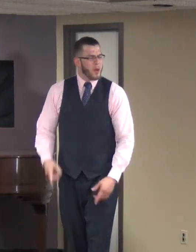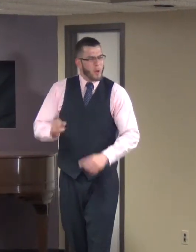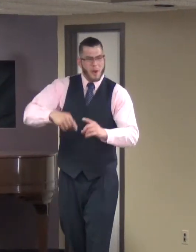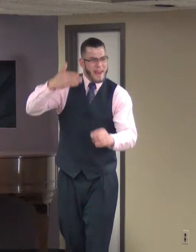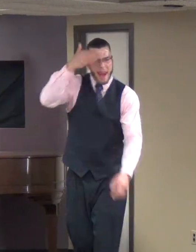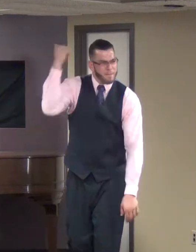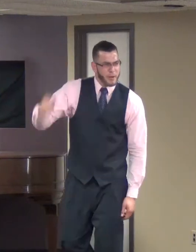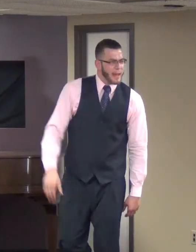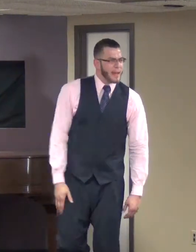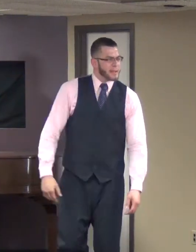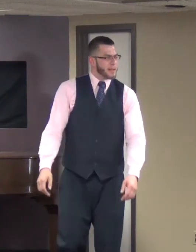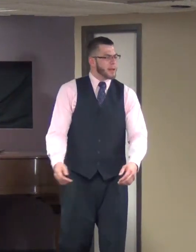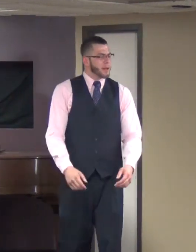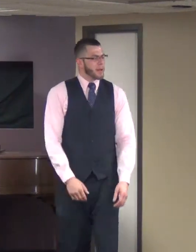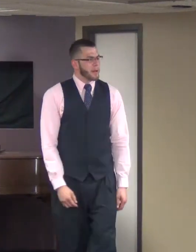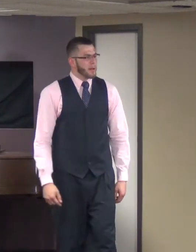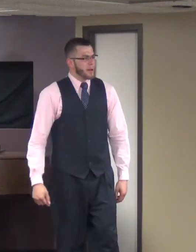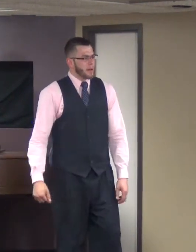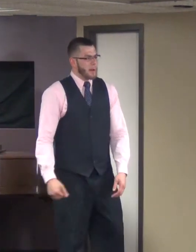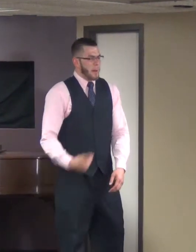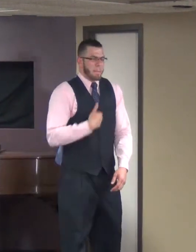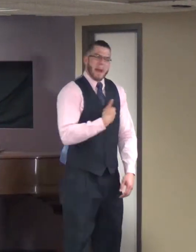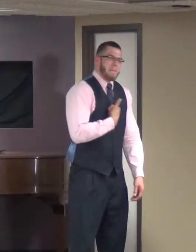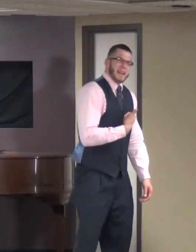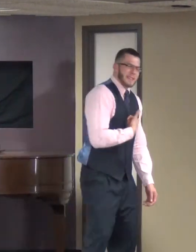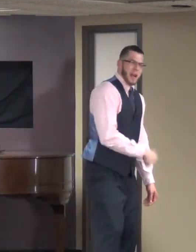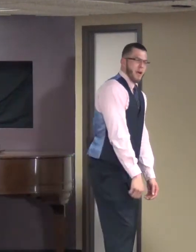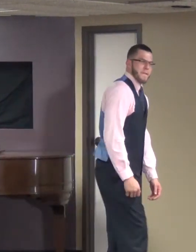We can't forget. Me, myself.